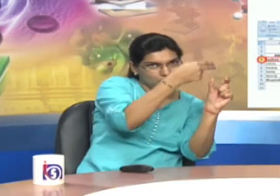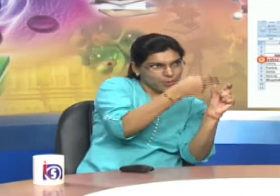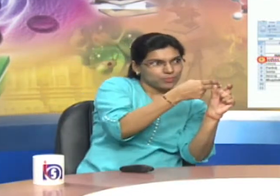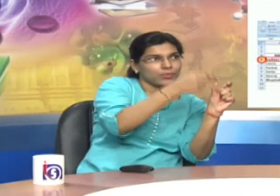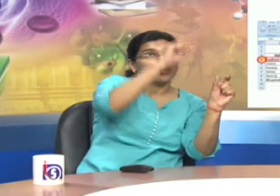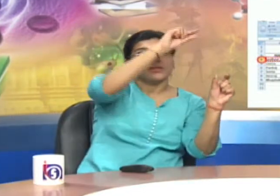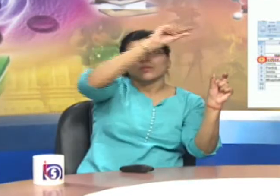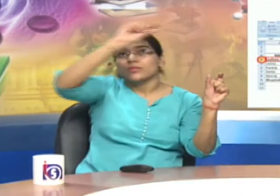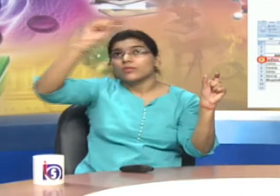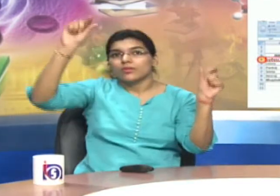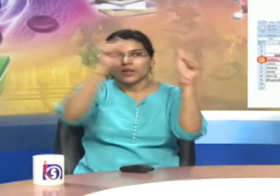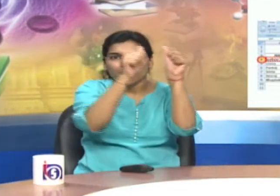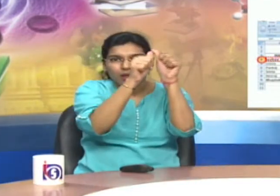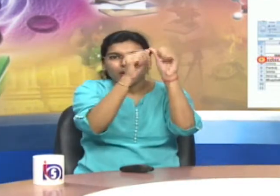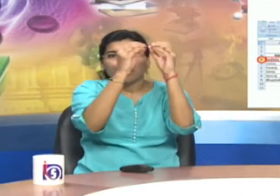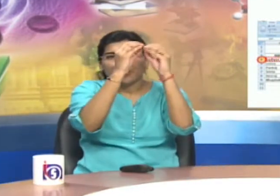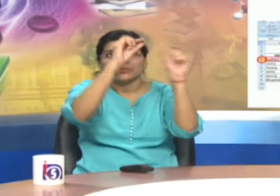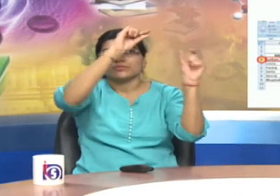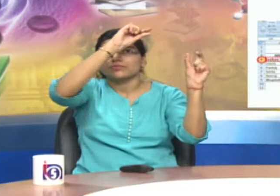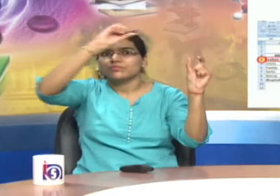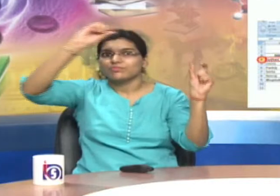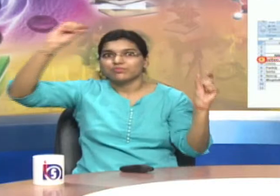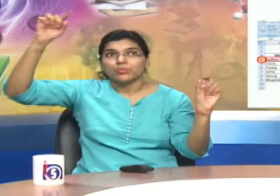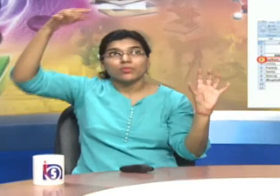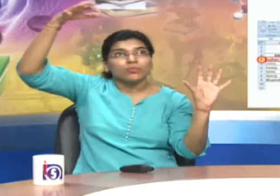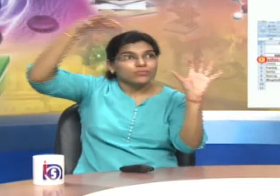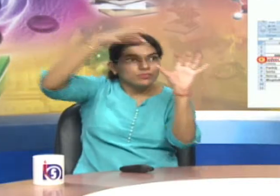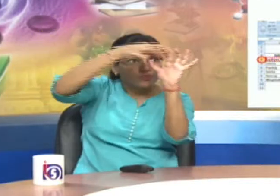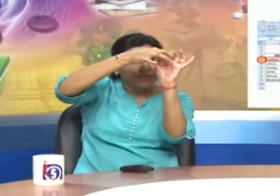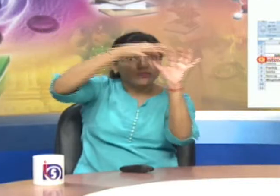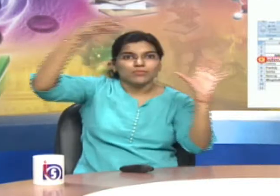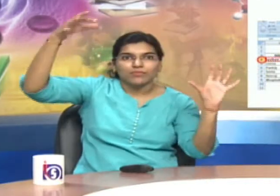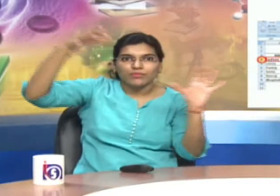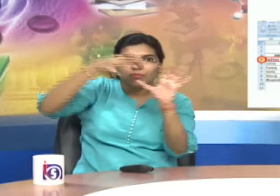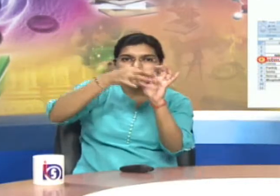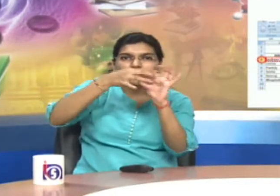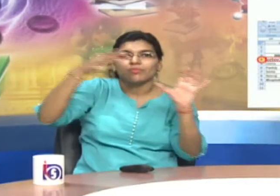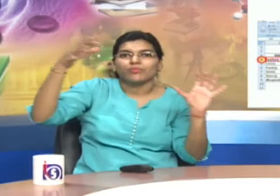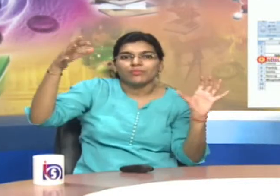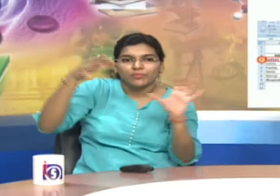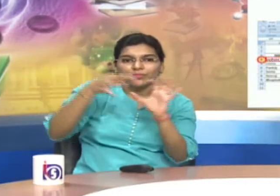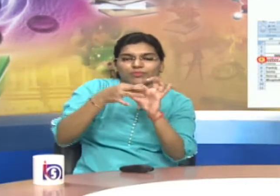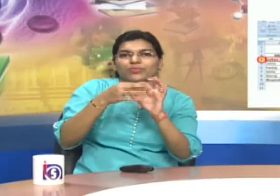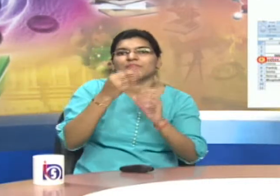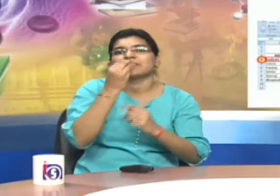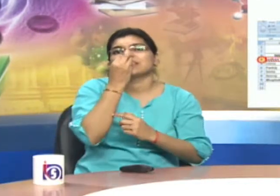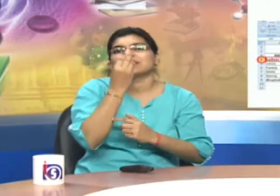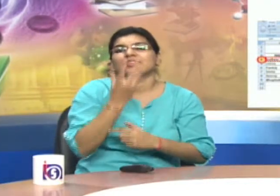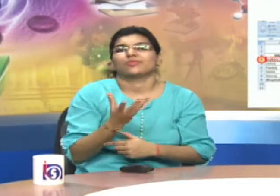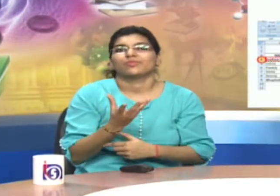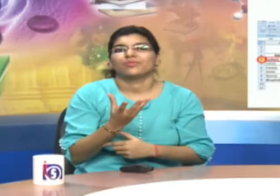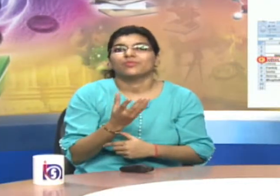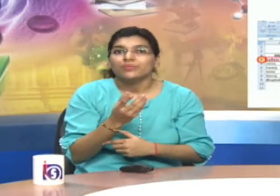B4 under the column B, and row is number 4. So the cell is B4